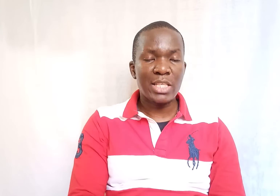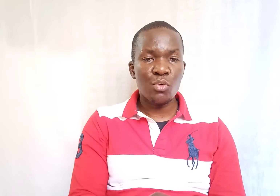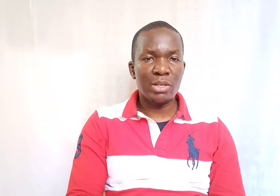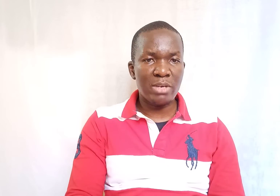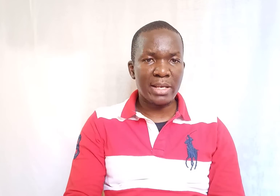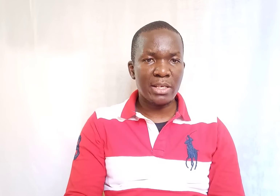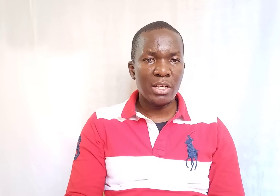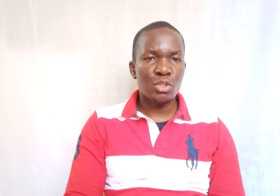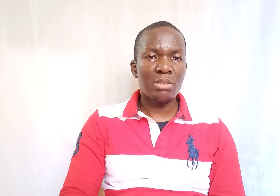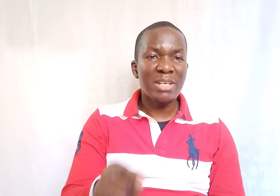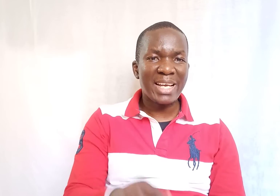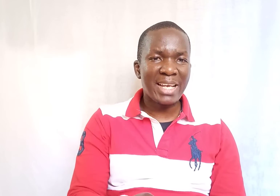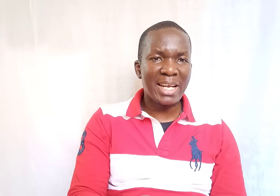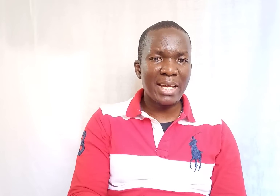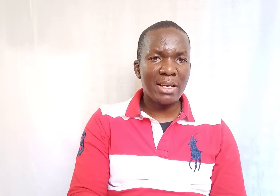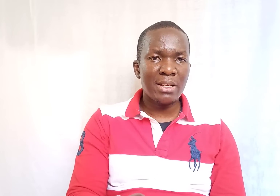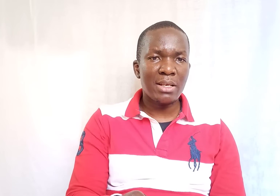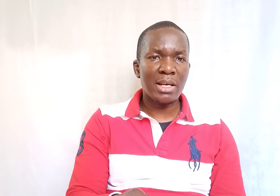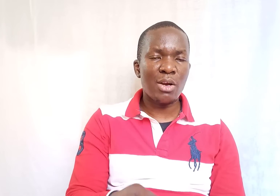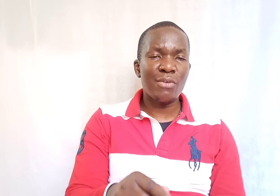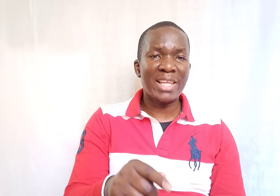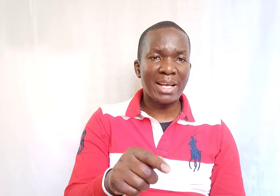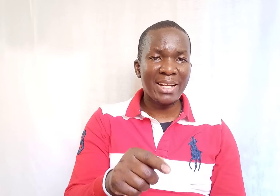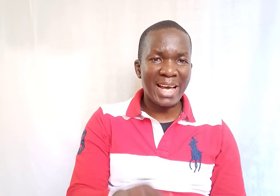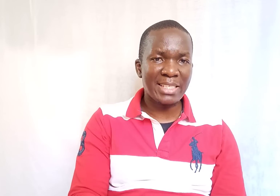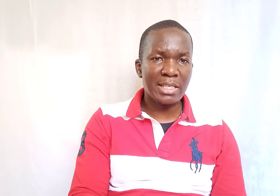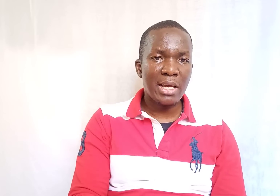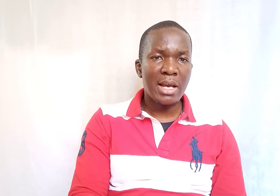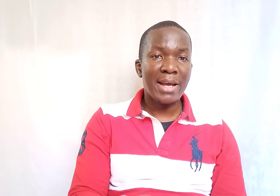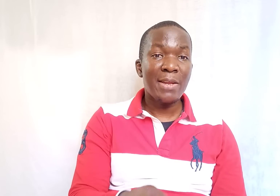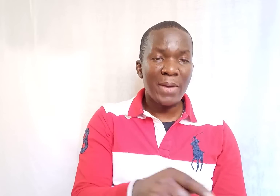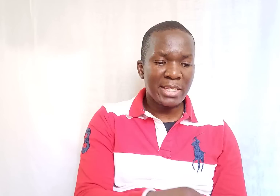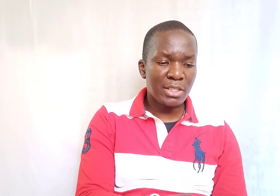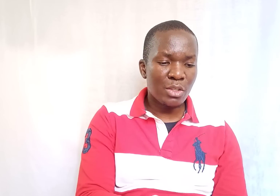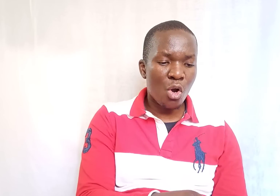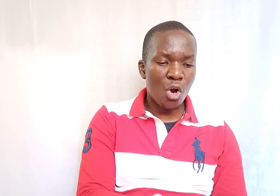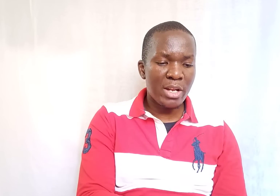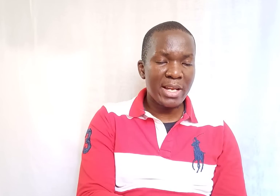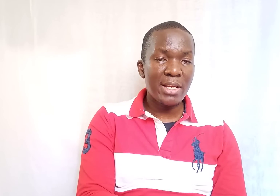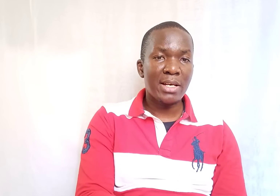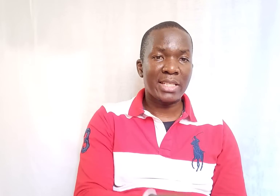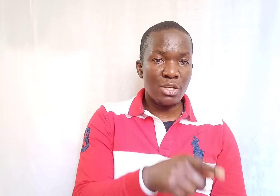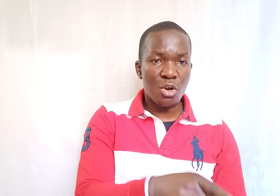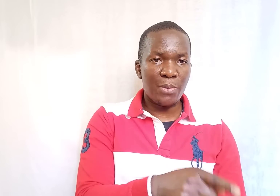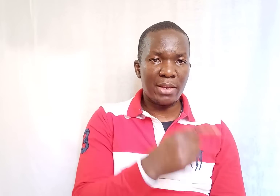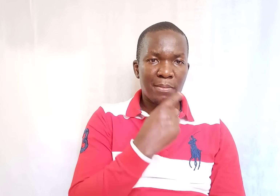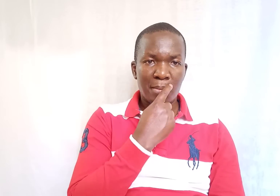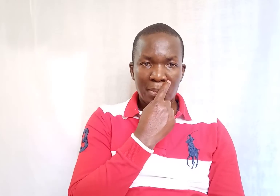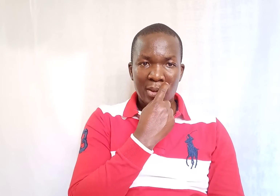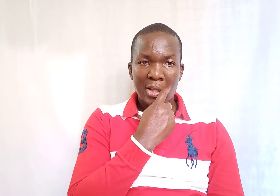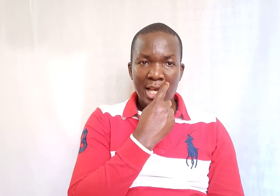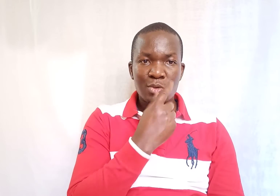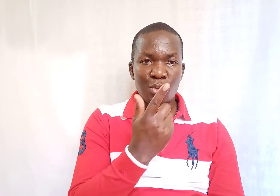will break. So the breaking of the glass depends on the dropping. That's what we